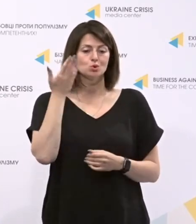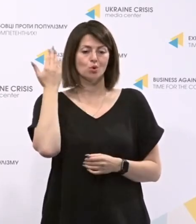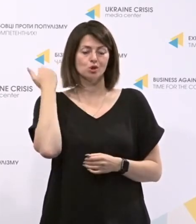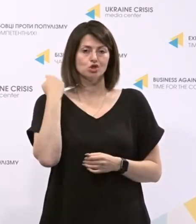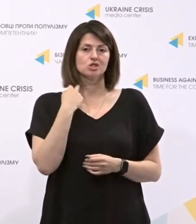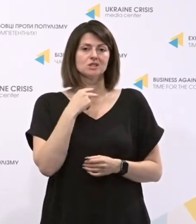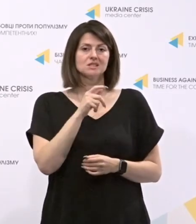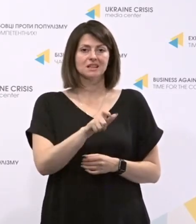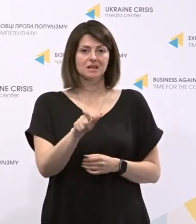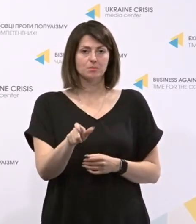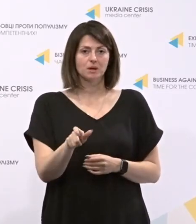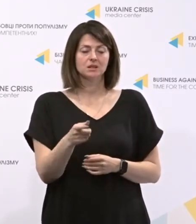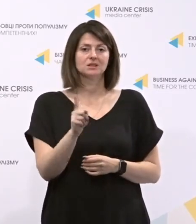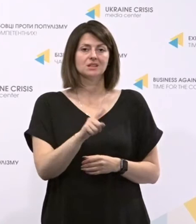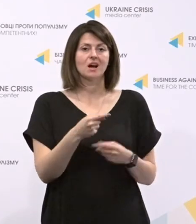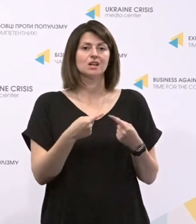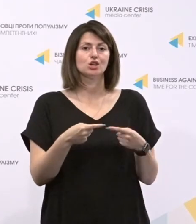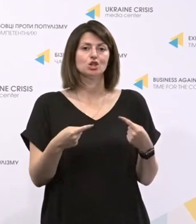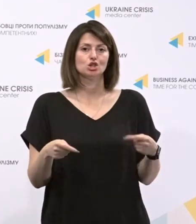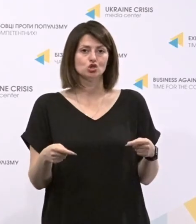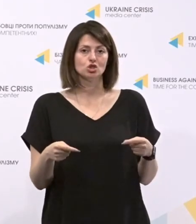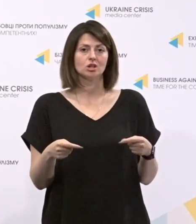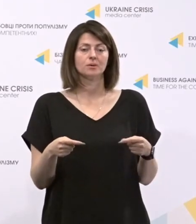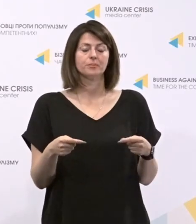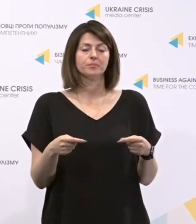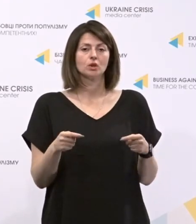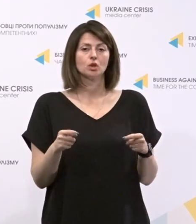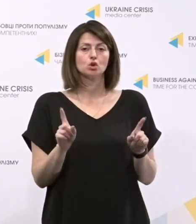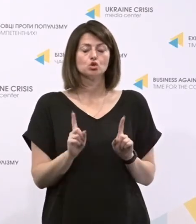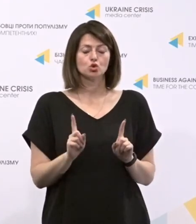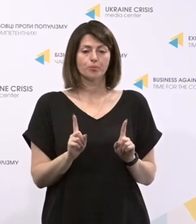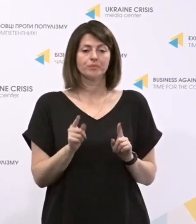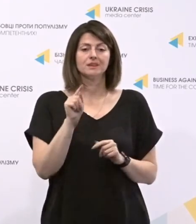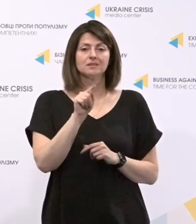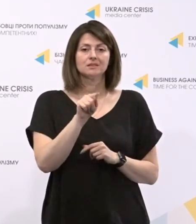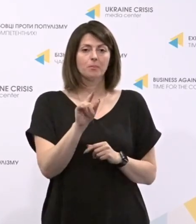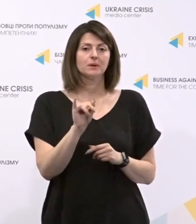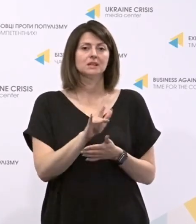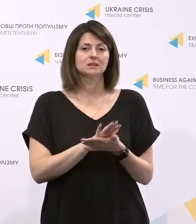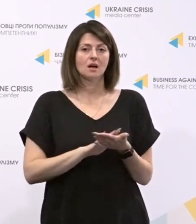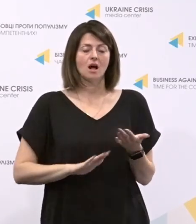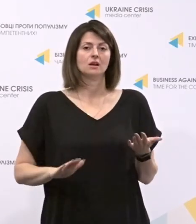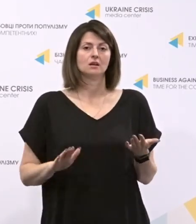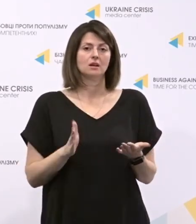abuses, including torture and ill treatment, prevail.